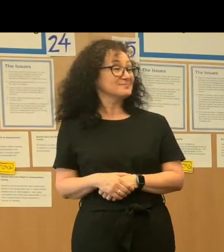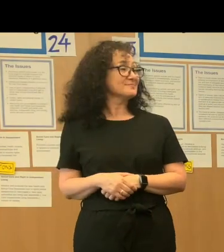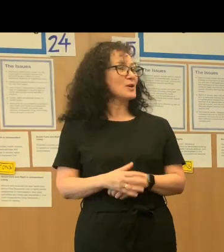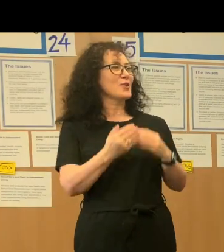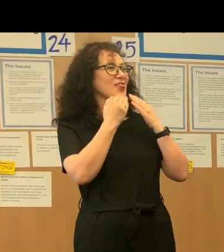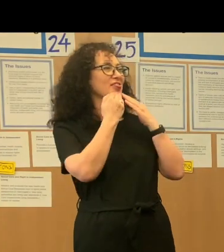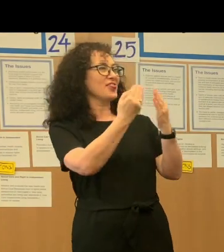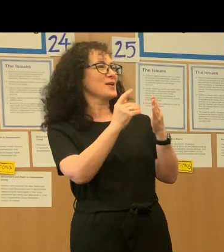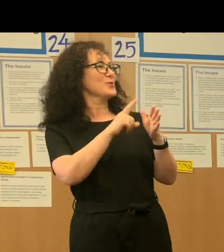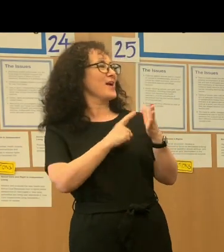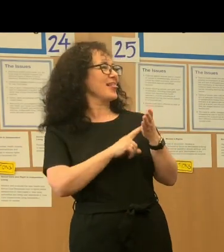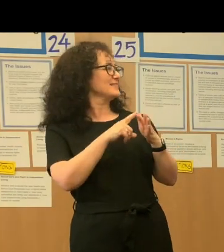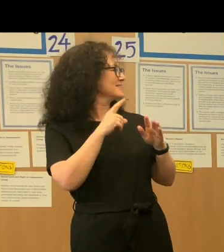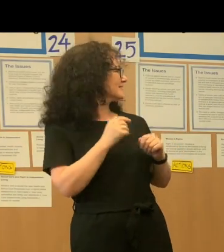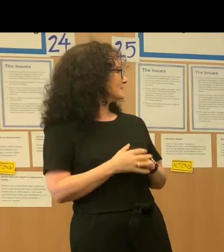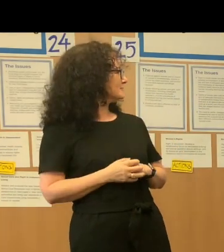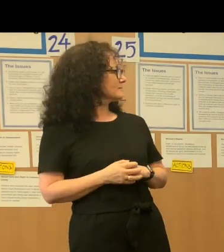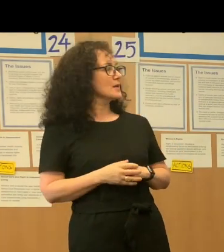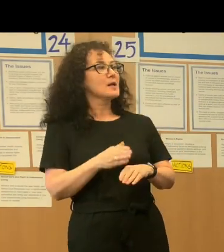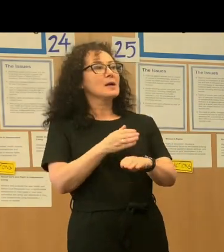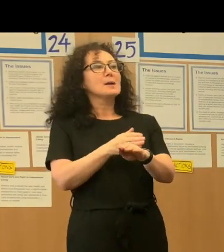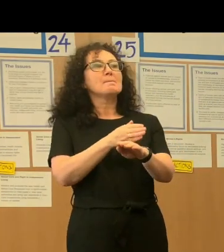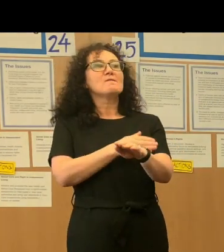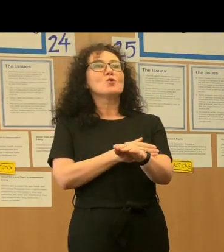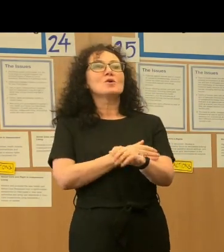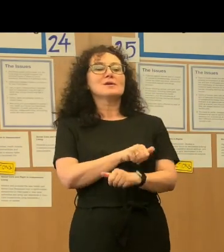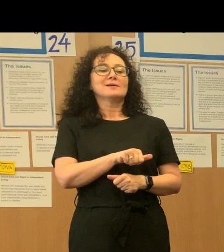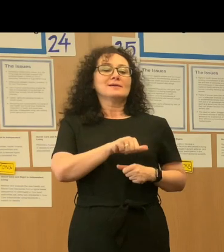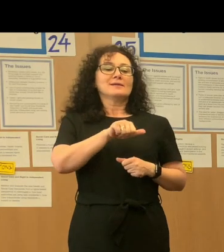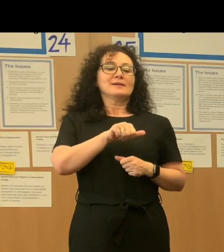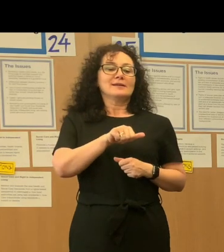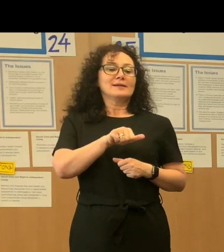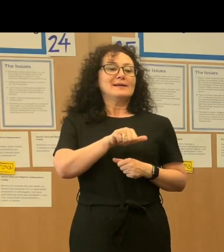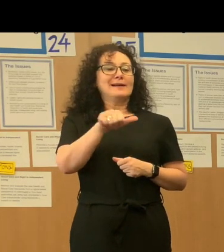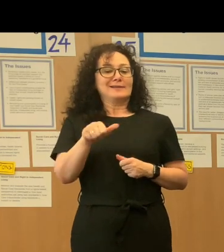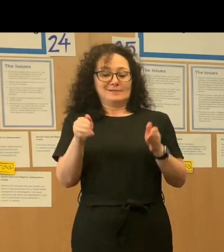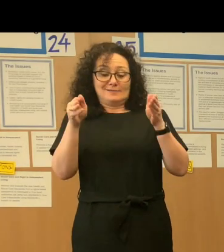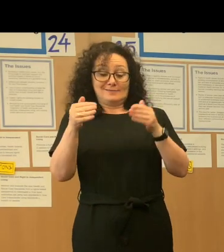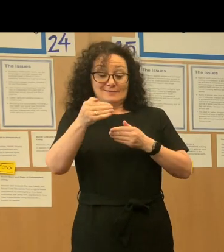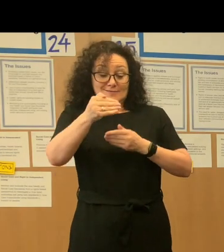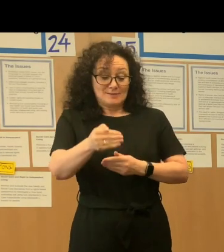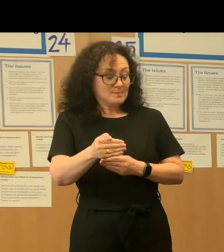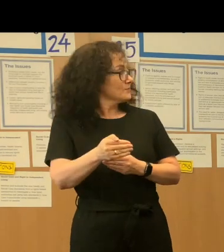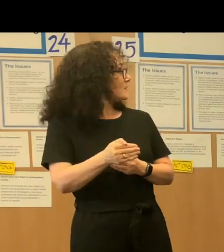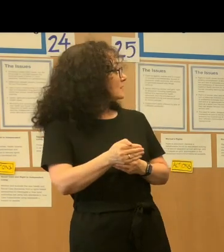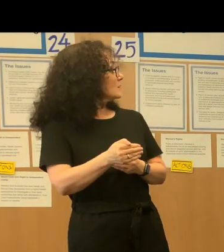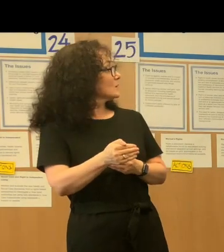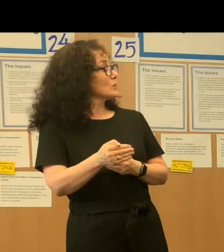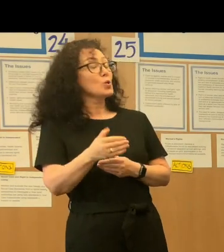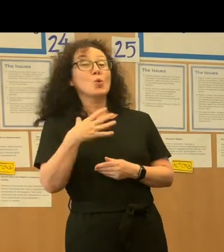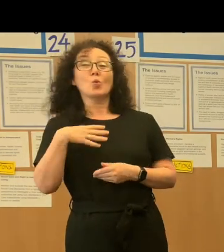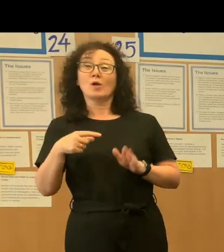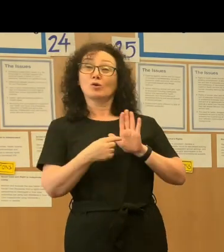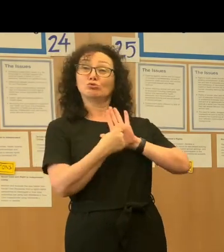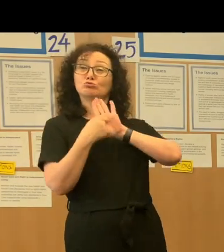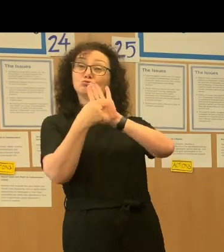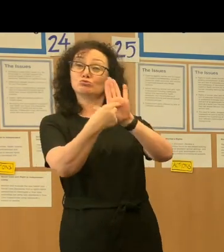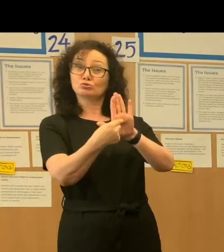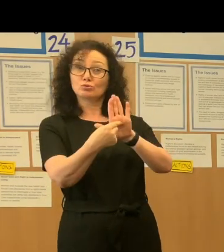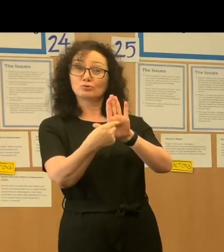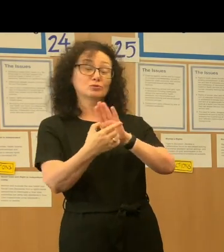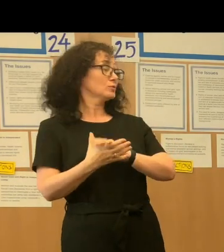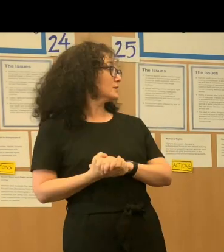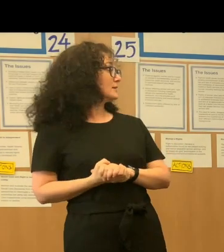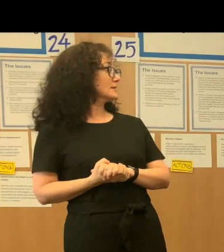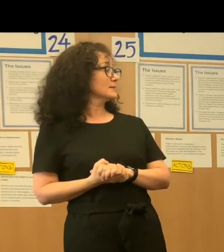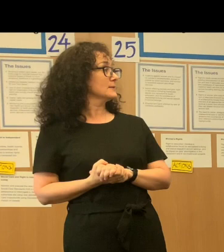Thanks, Alex. So before we move into the sort of next session, I'll hand back to Kate. We're just going to show